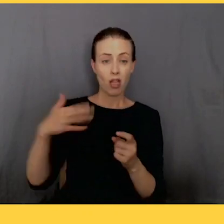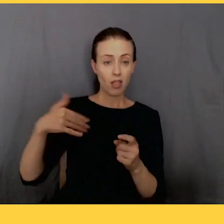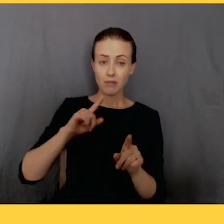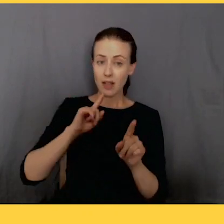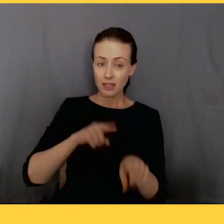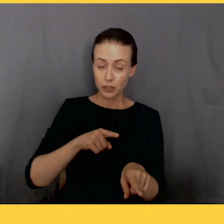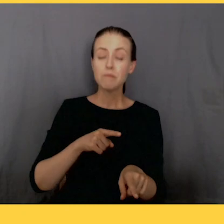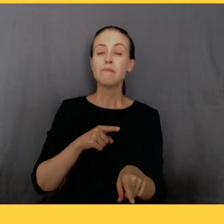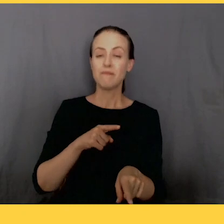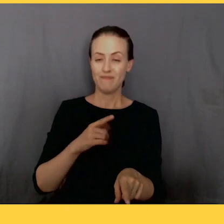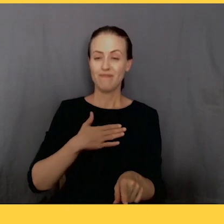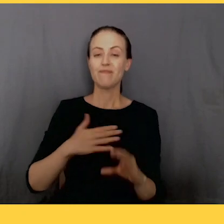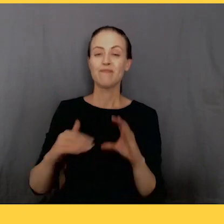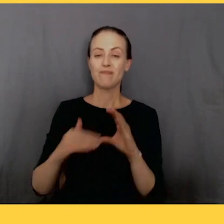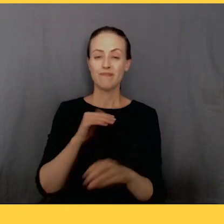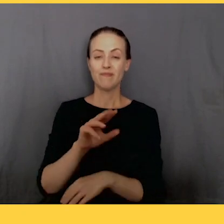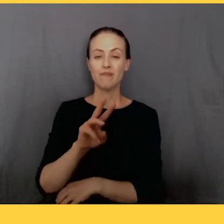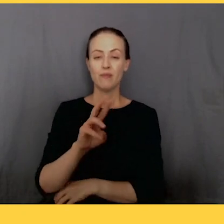email us at